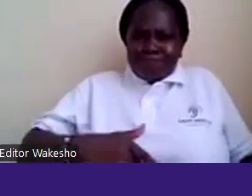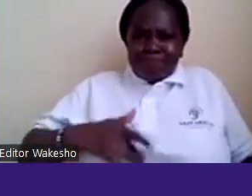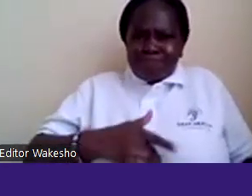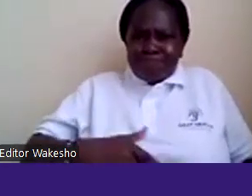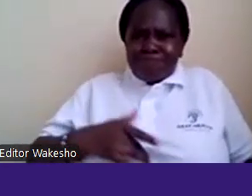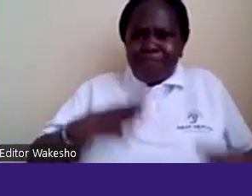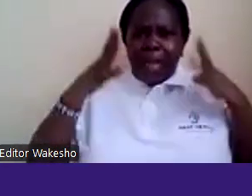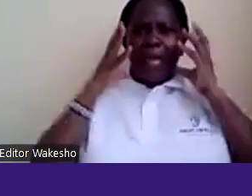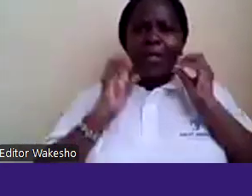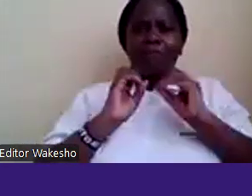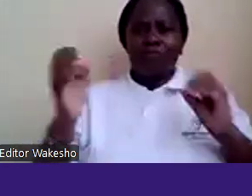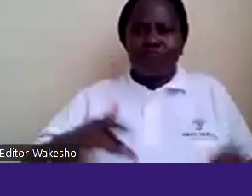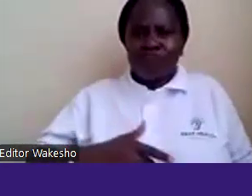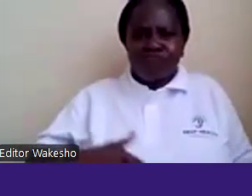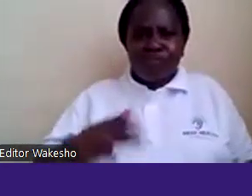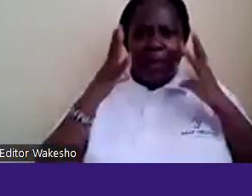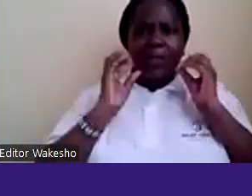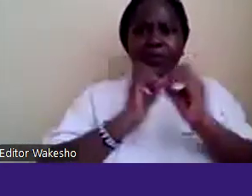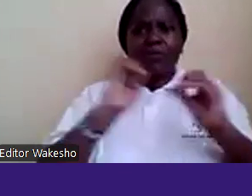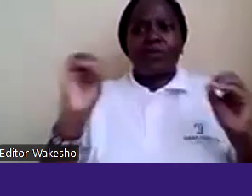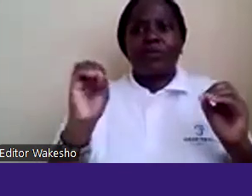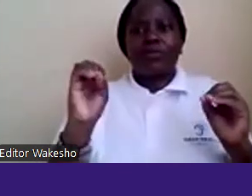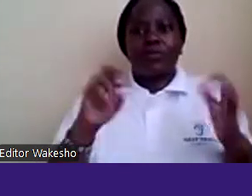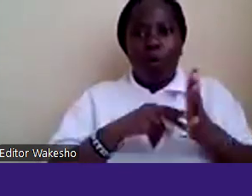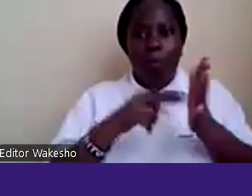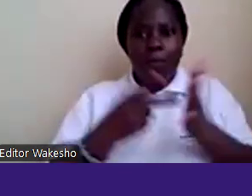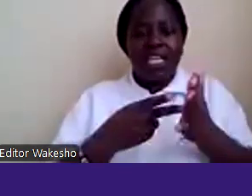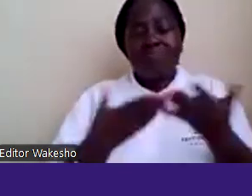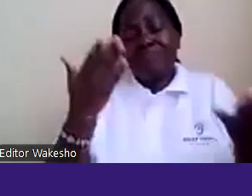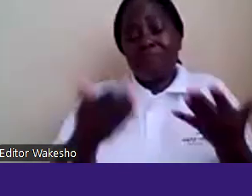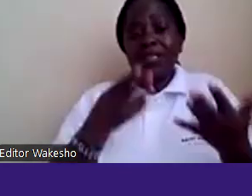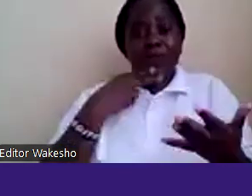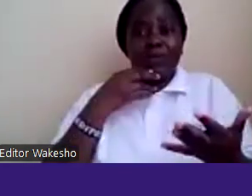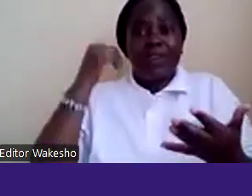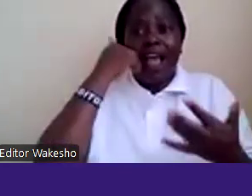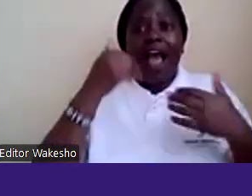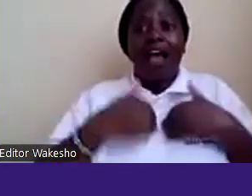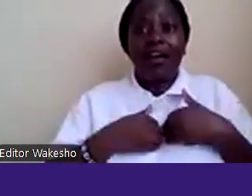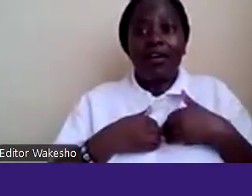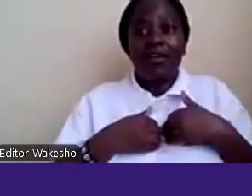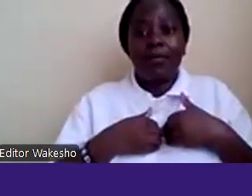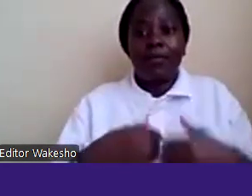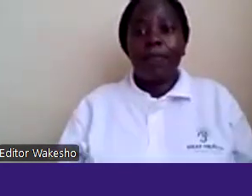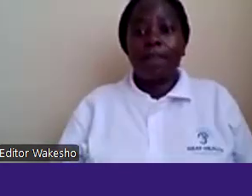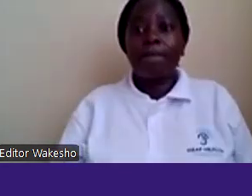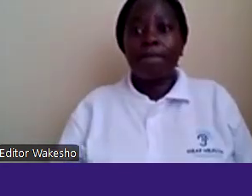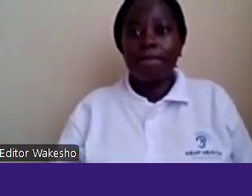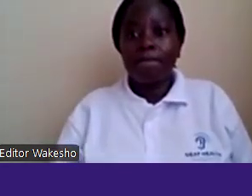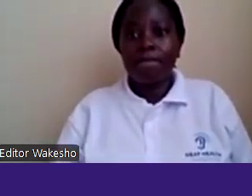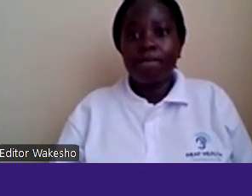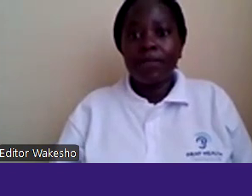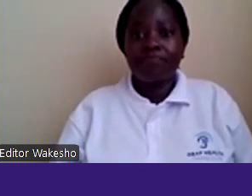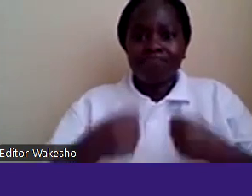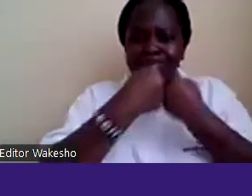cause foot wounds that don't heal. It's a very common, very, very stubborn complication of